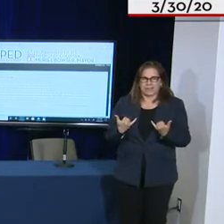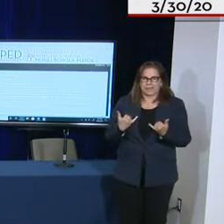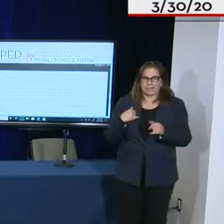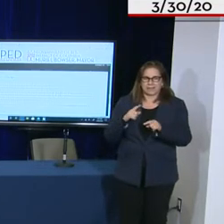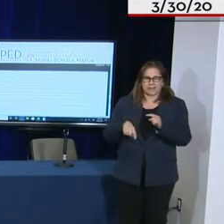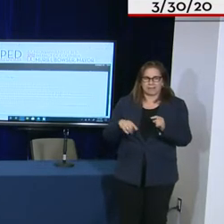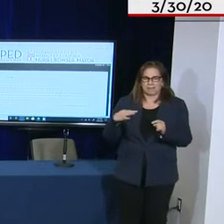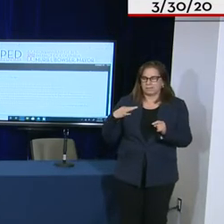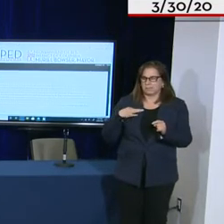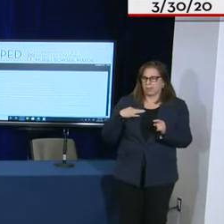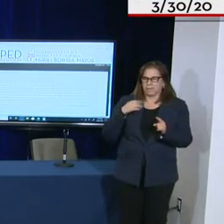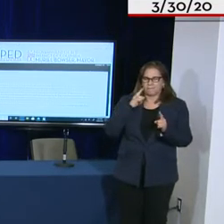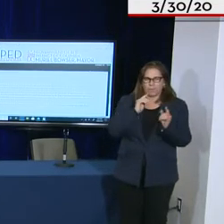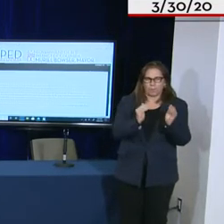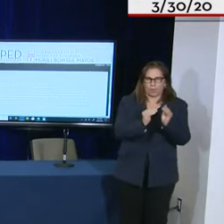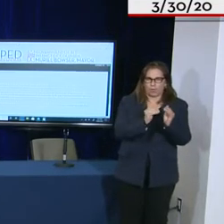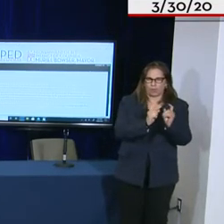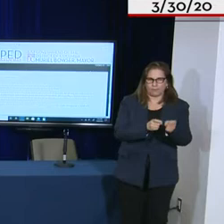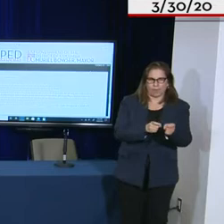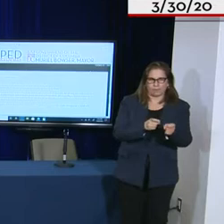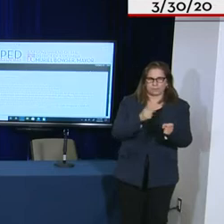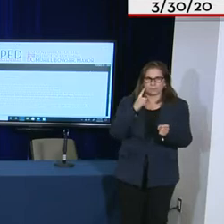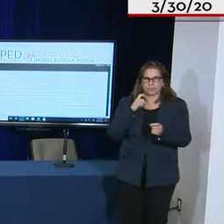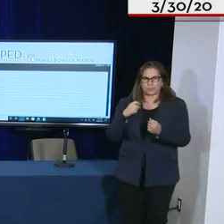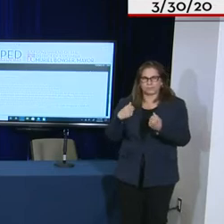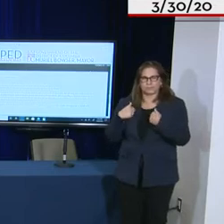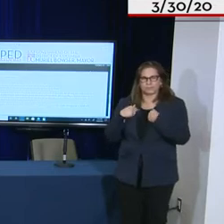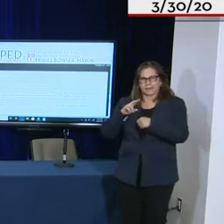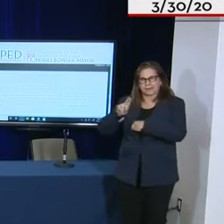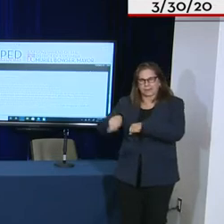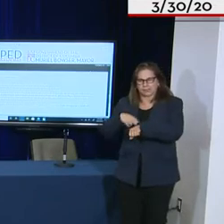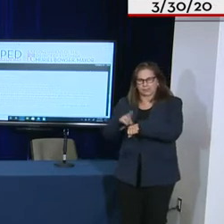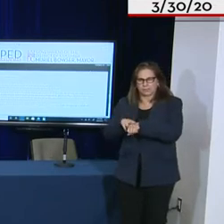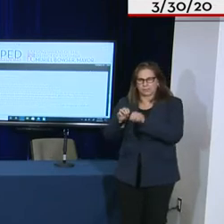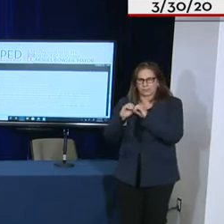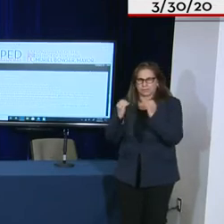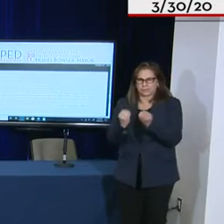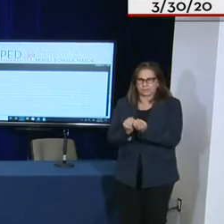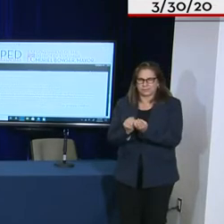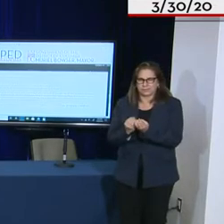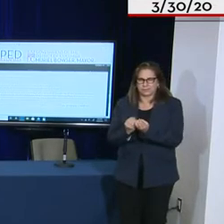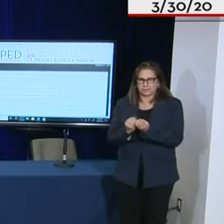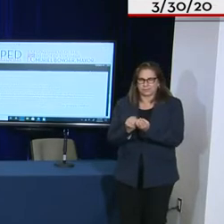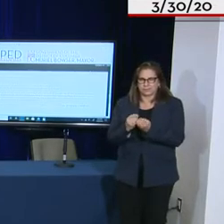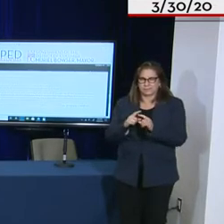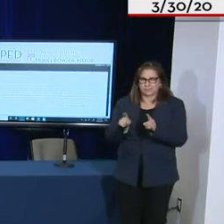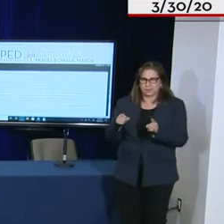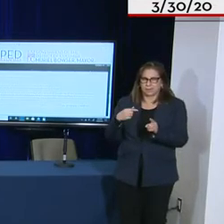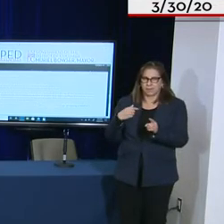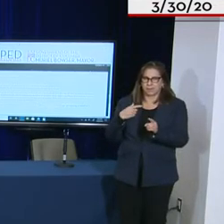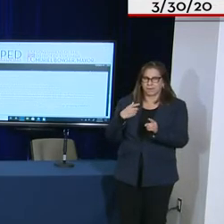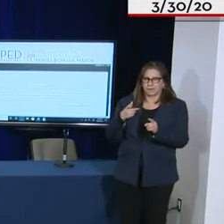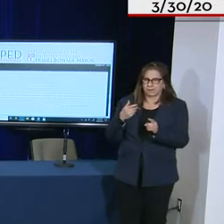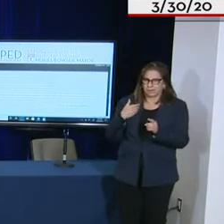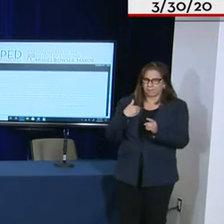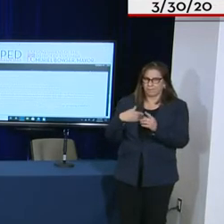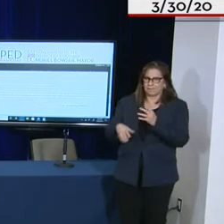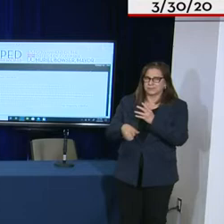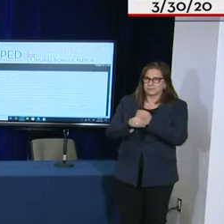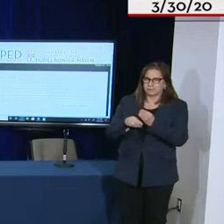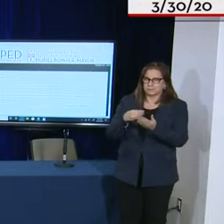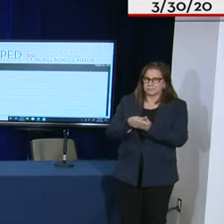because we are a national organization. However, I know that there is additional funding coming to D.C. given that the